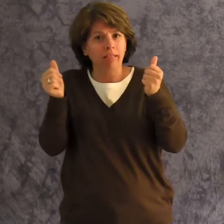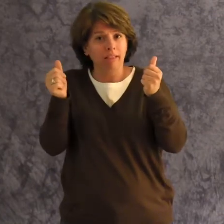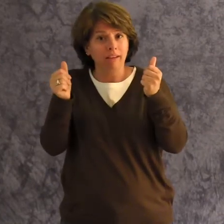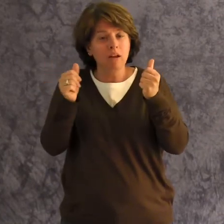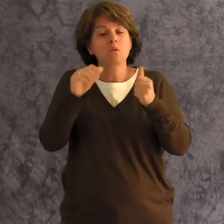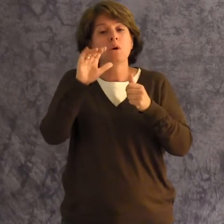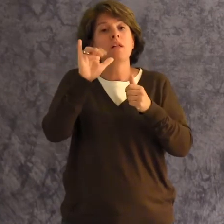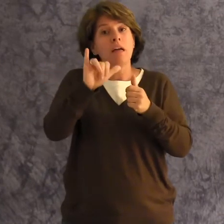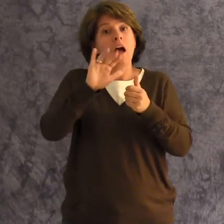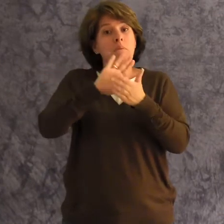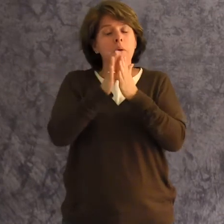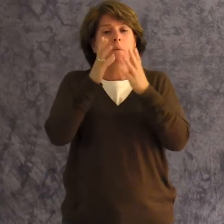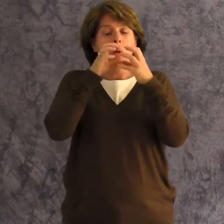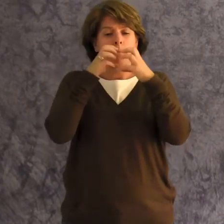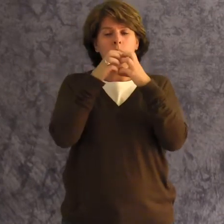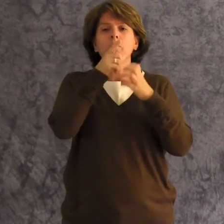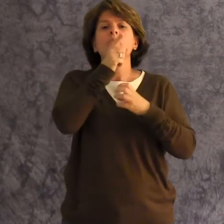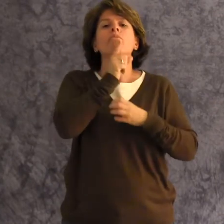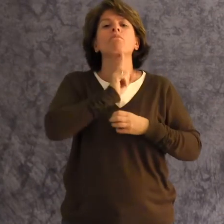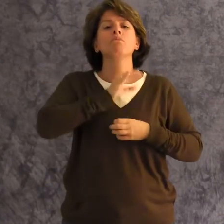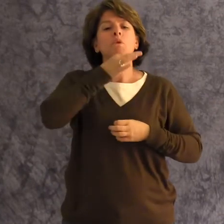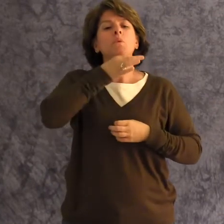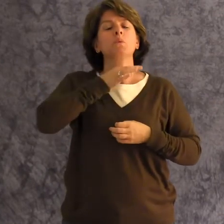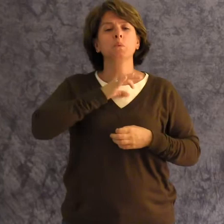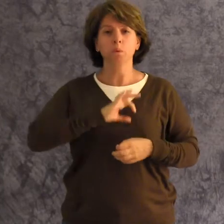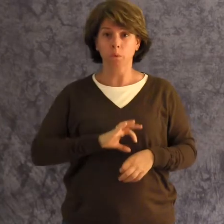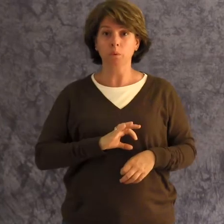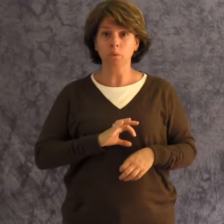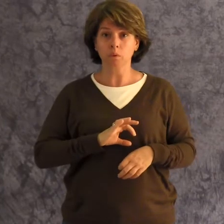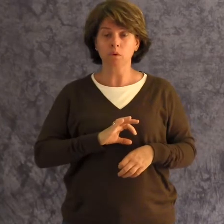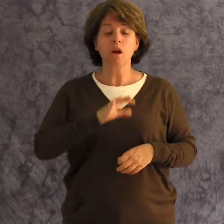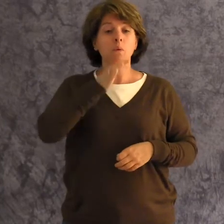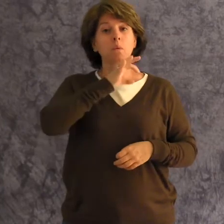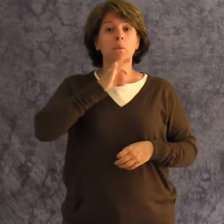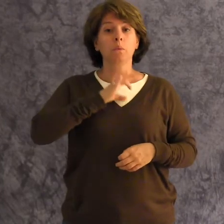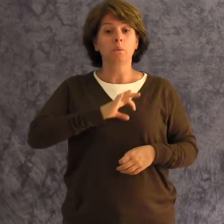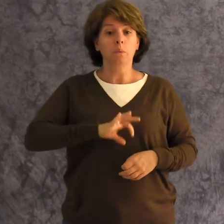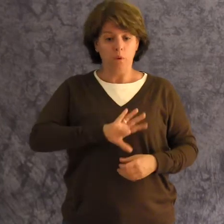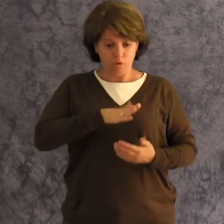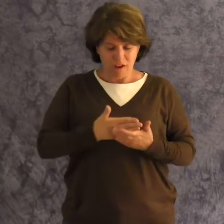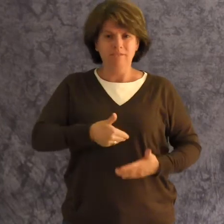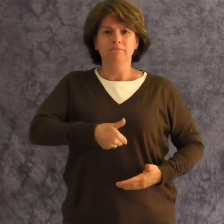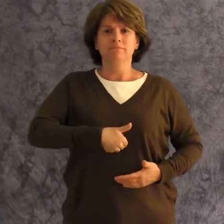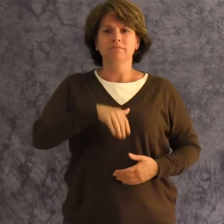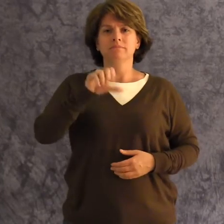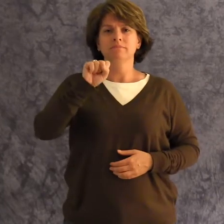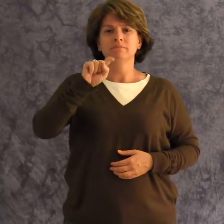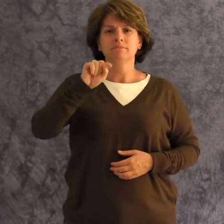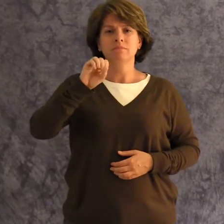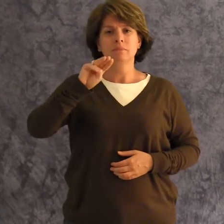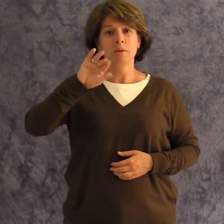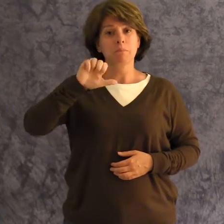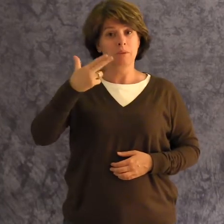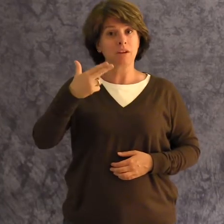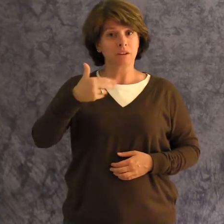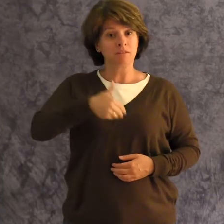stomach. Your stomach is the first primary organ in the alimentary canal. Its functions are to mix food that it